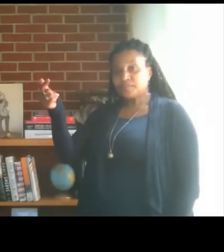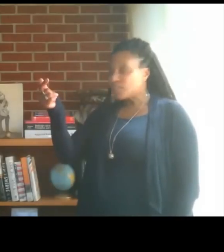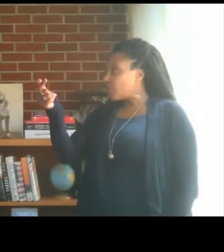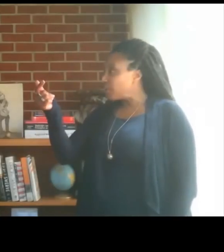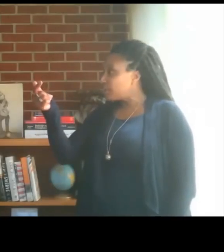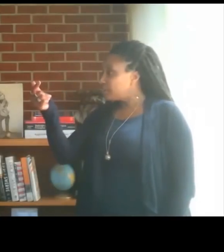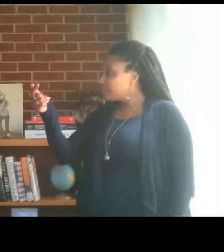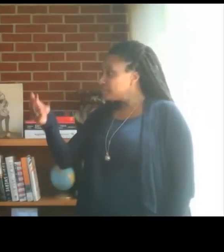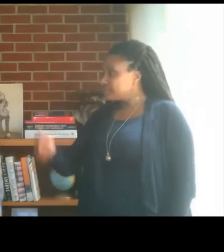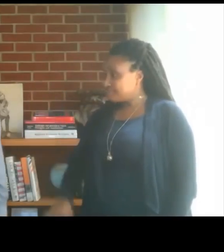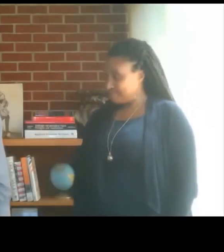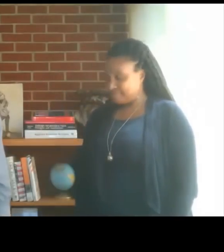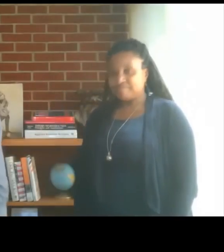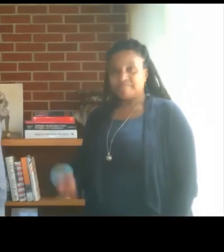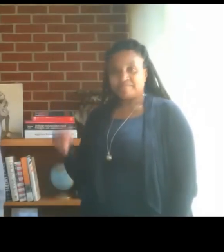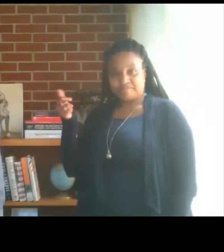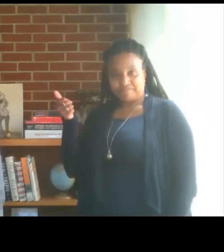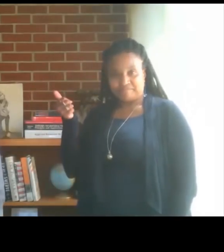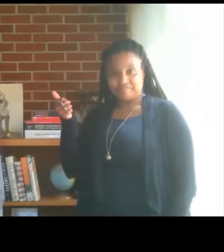Dog.